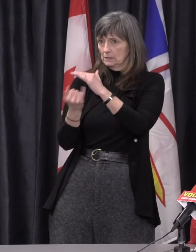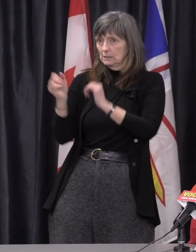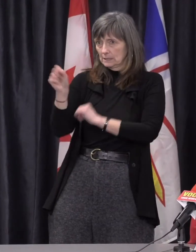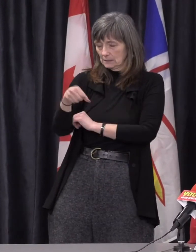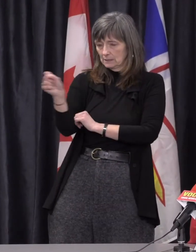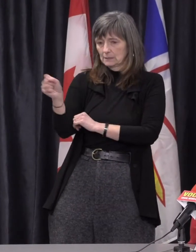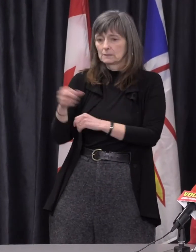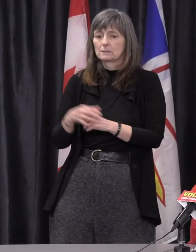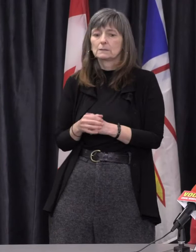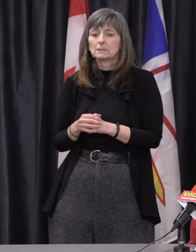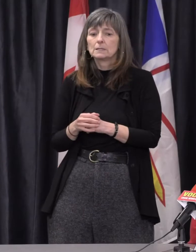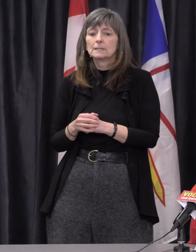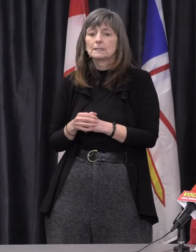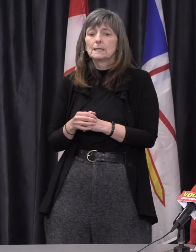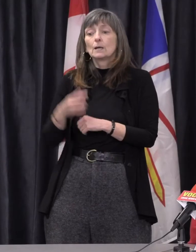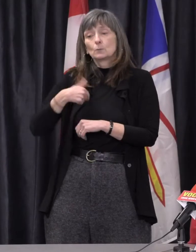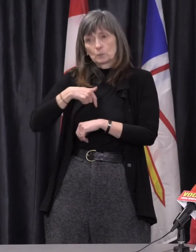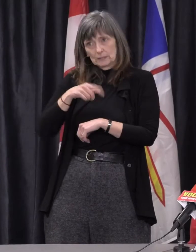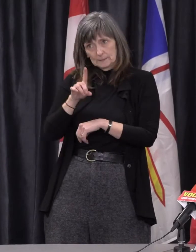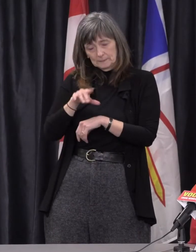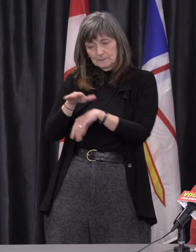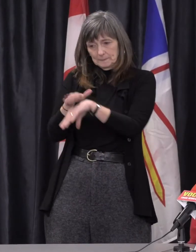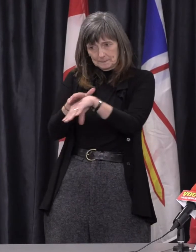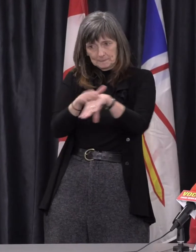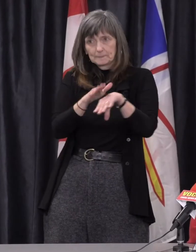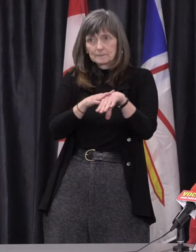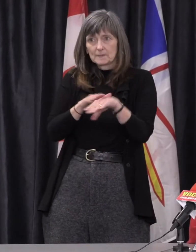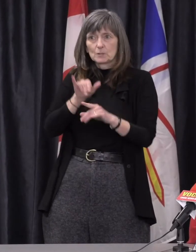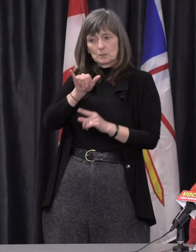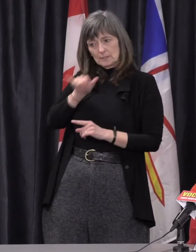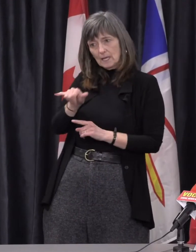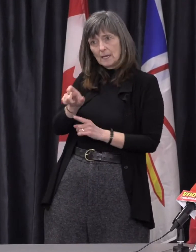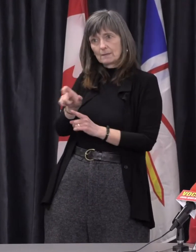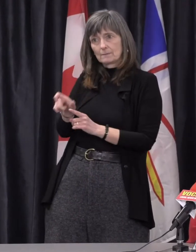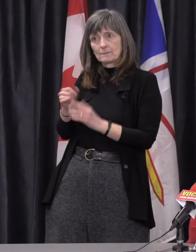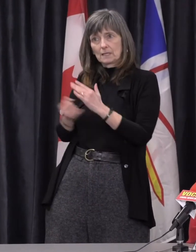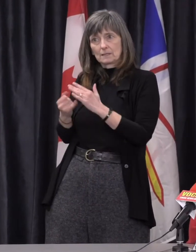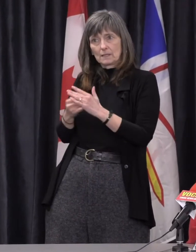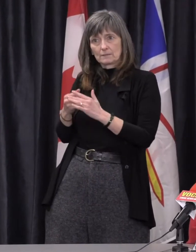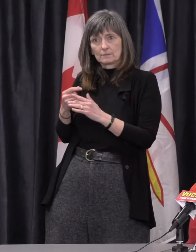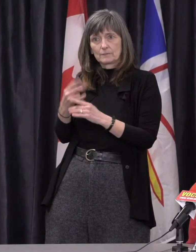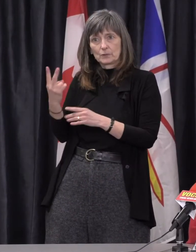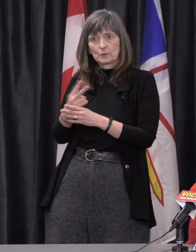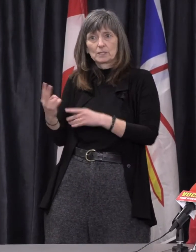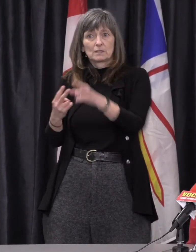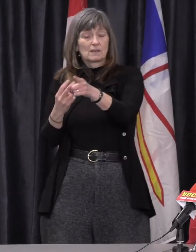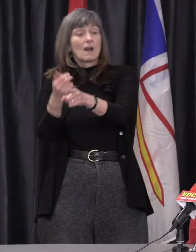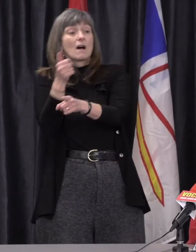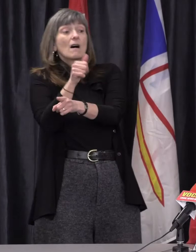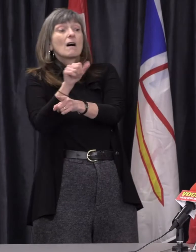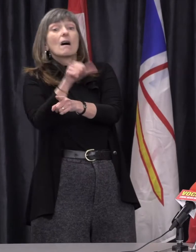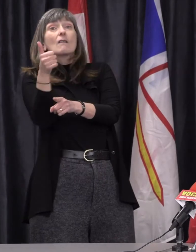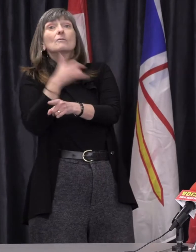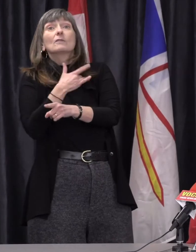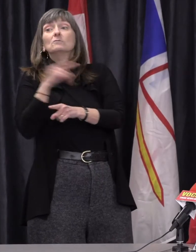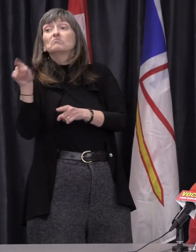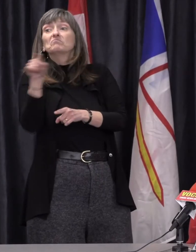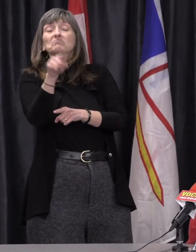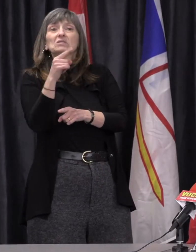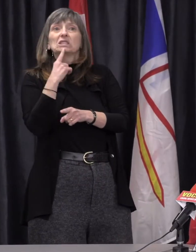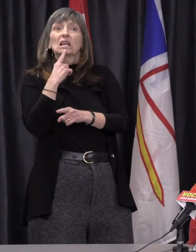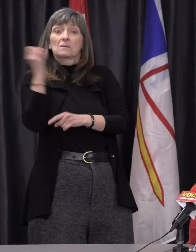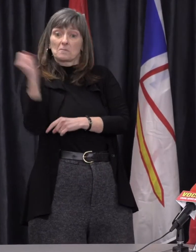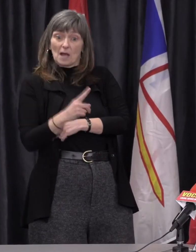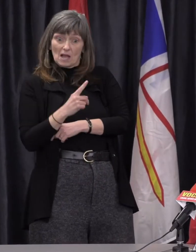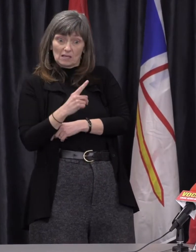certainly been advised that they do that, yeah, so. Other provinces have made it mandatory upon return to